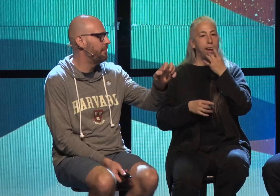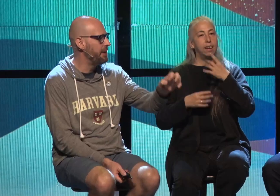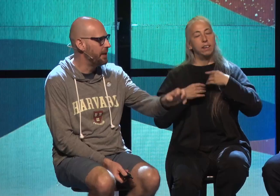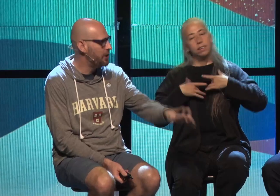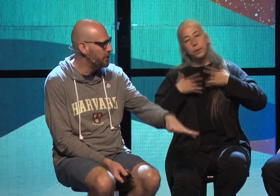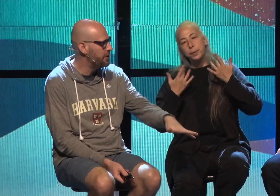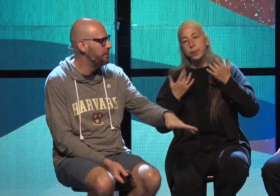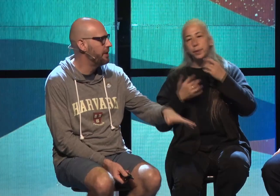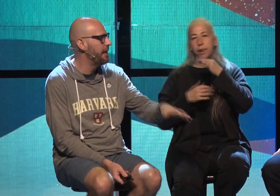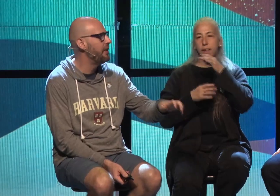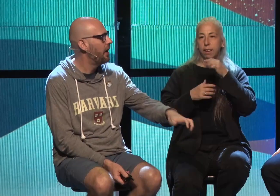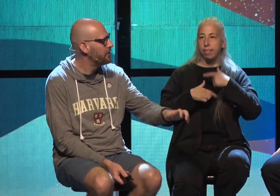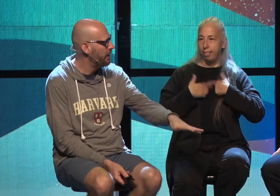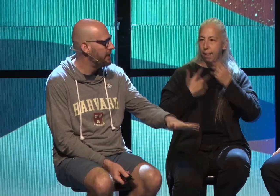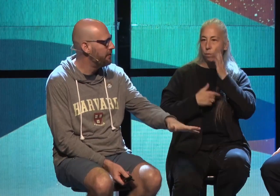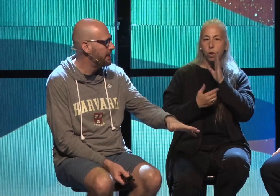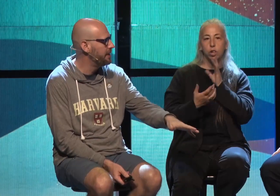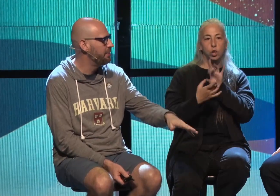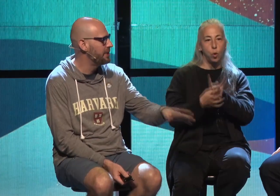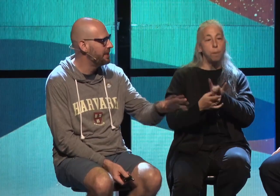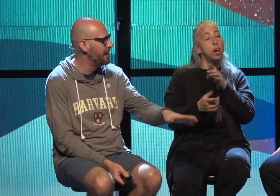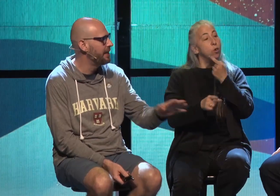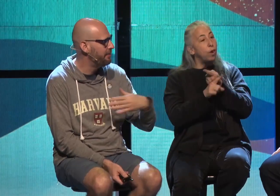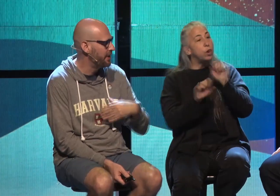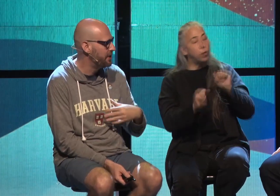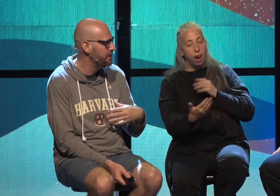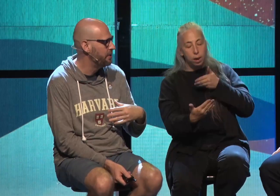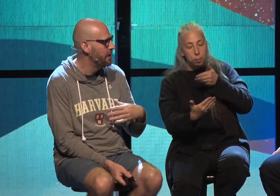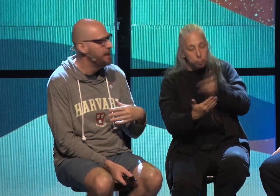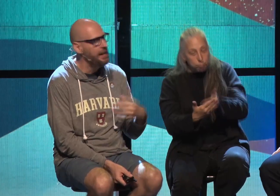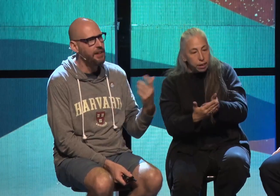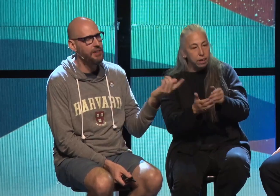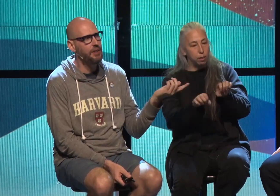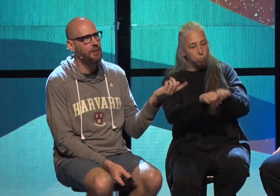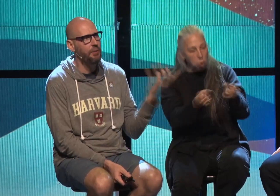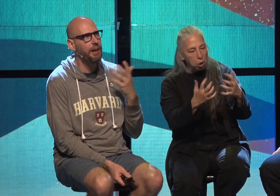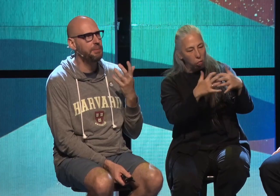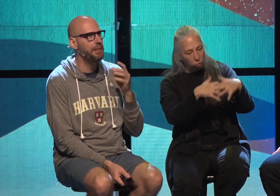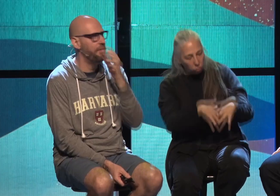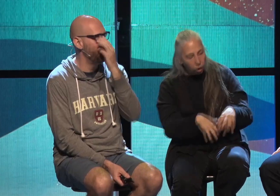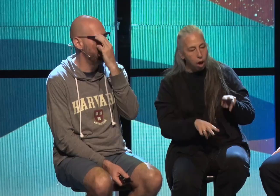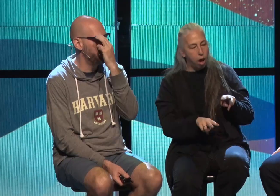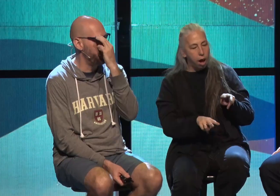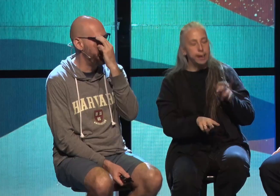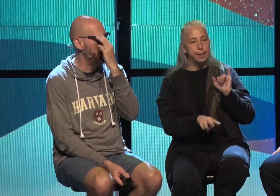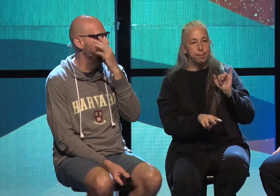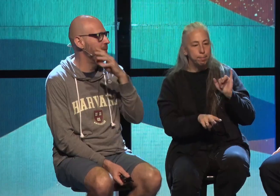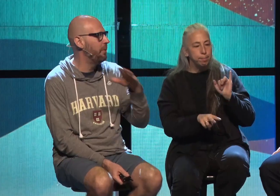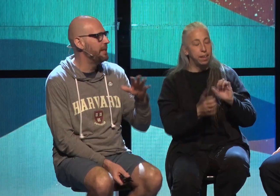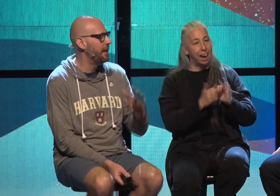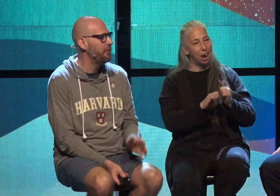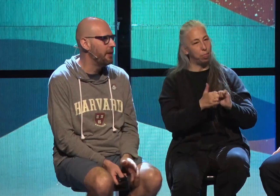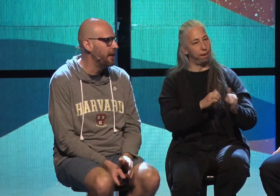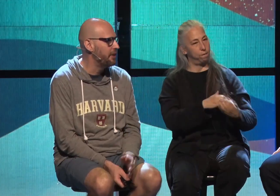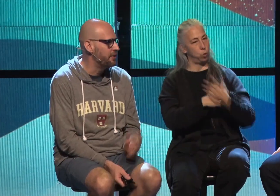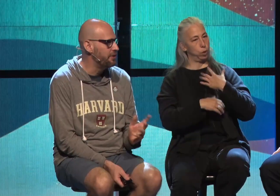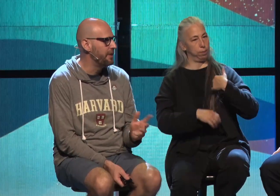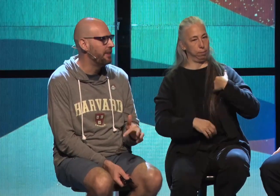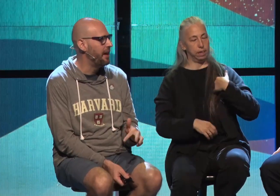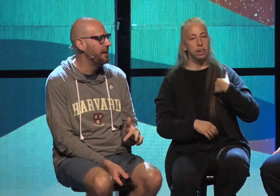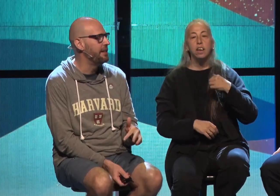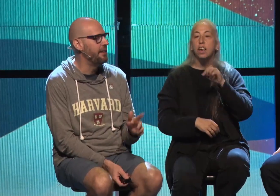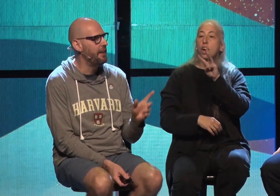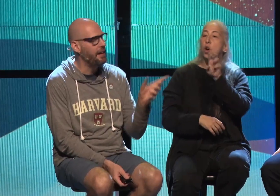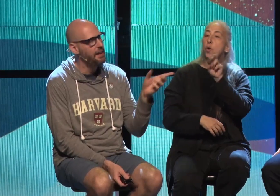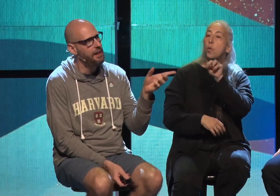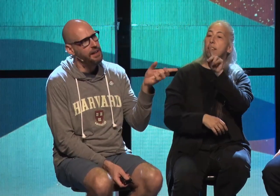brokenness and being close to it and not trying to fix it, Not but trying just to letting fix it it, fix just you. be. It reminds me of, there's a band that Wendy and I really like called Judah and